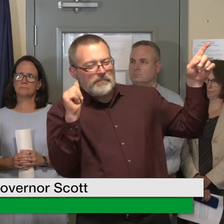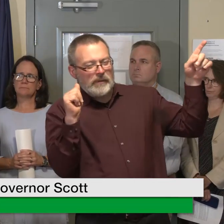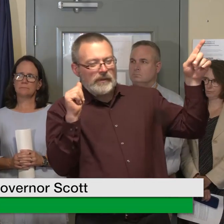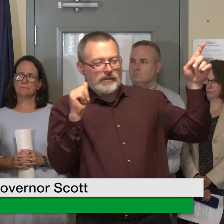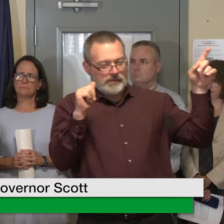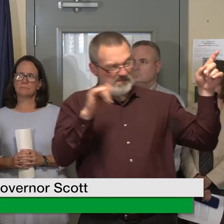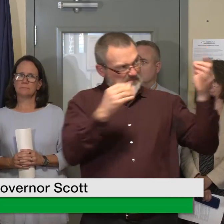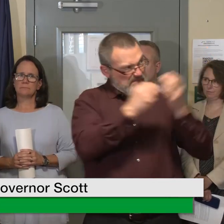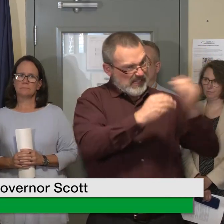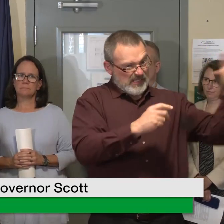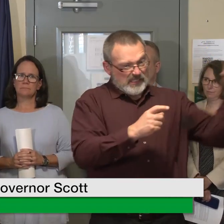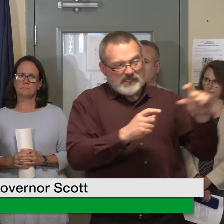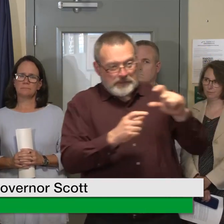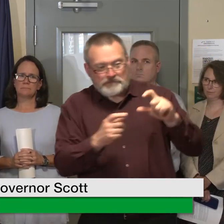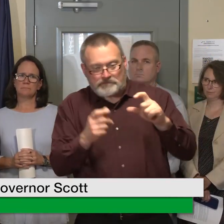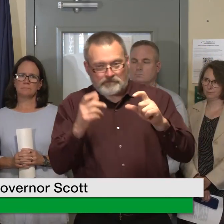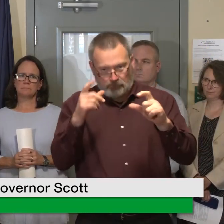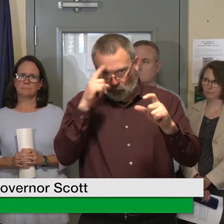to help those individuals.